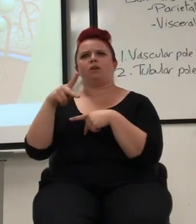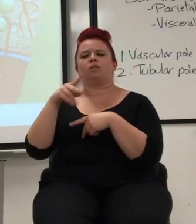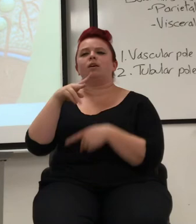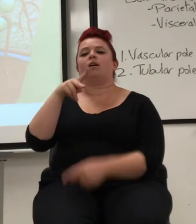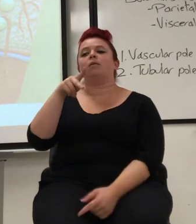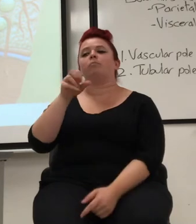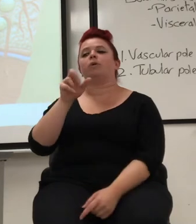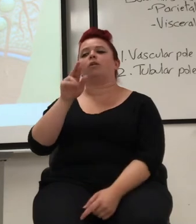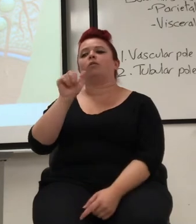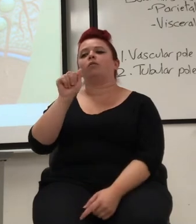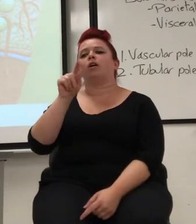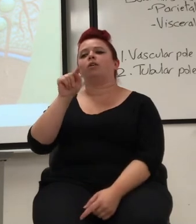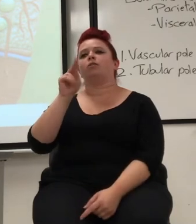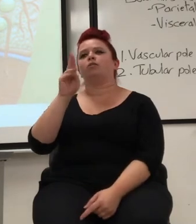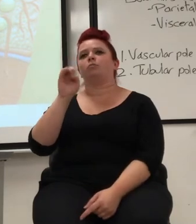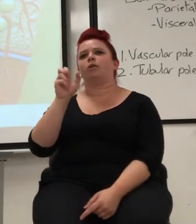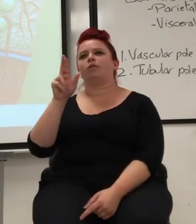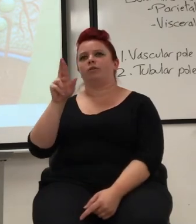Peritubular.